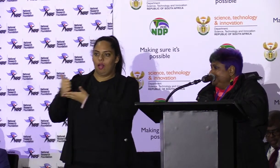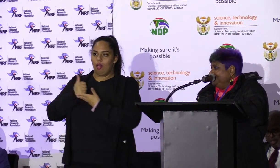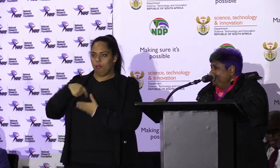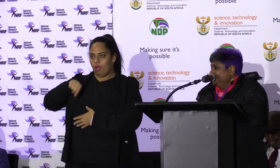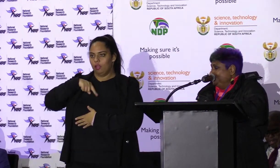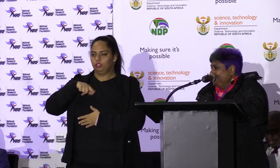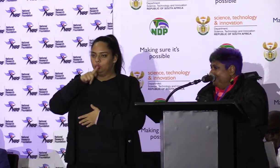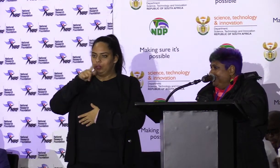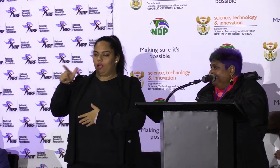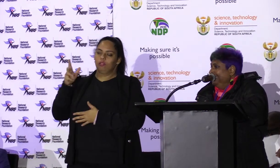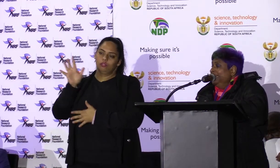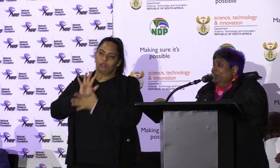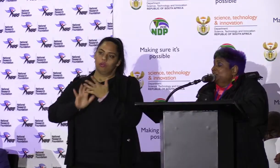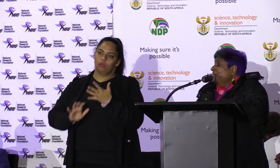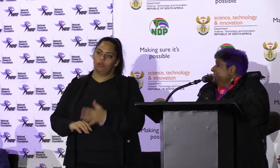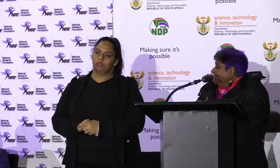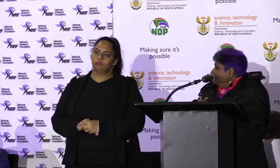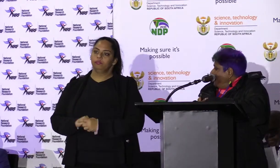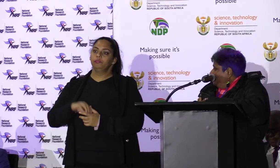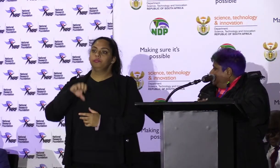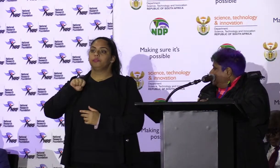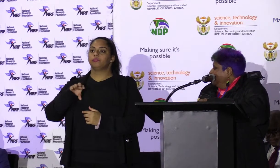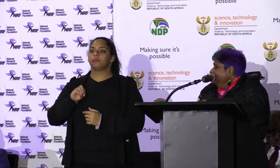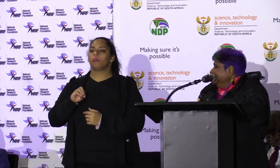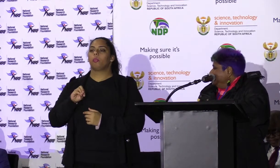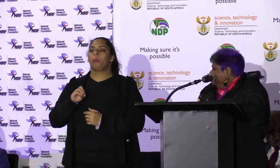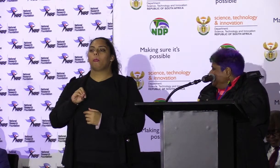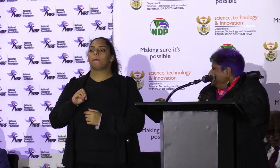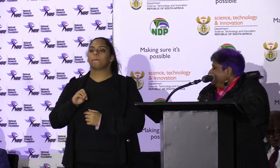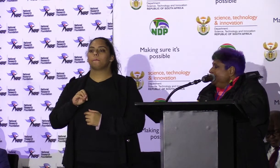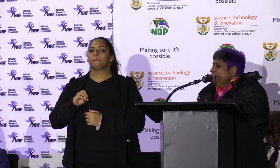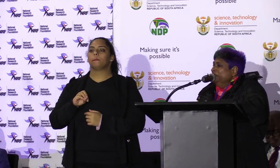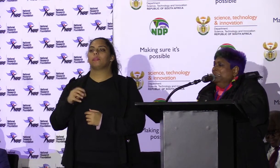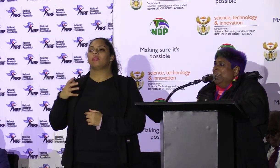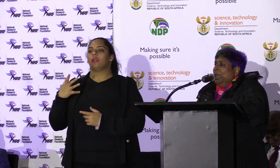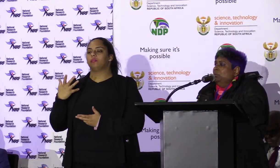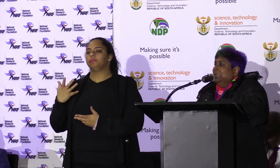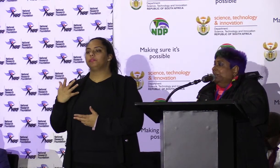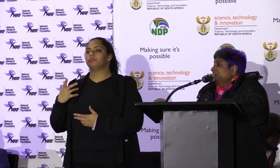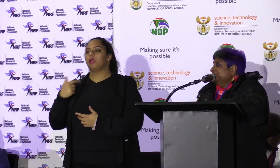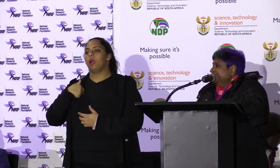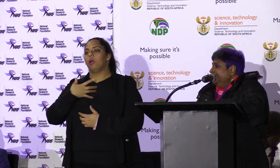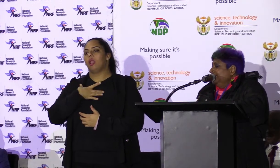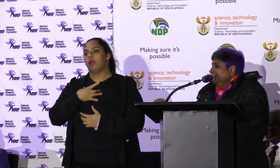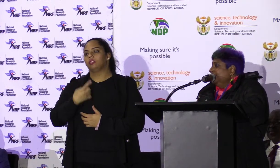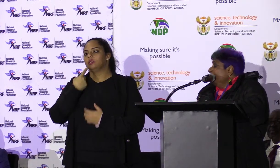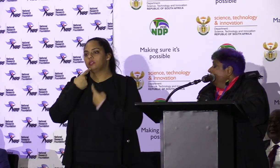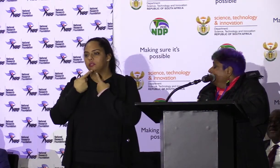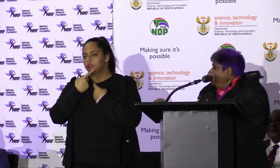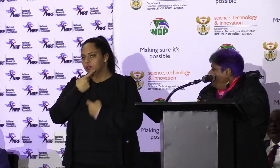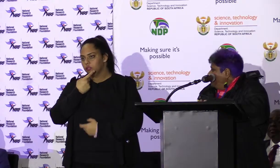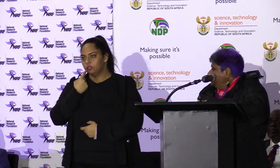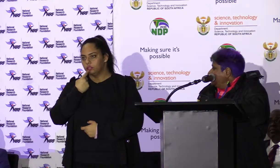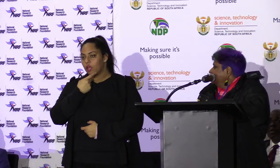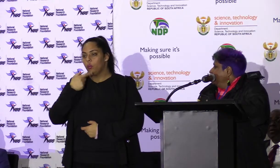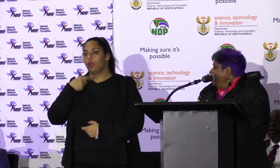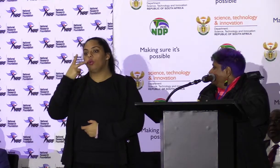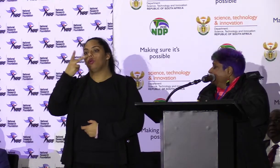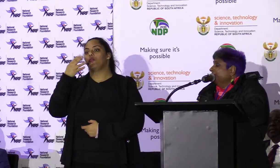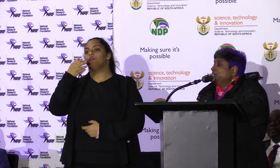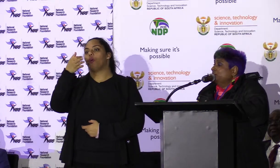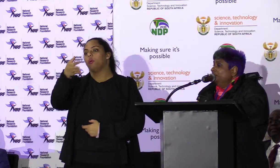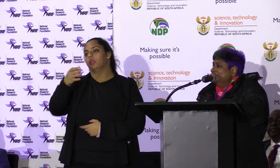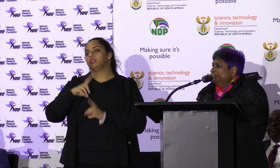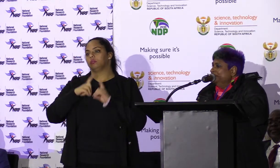tell that particular story. So on that note, Minister and DM, I would like to say that we look forward as